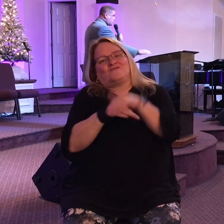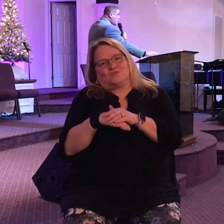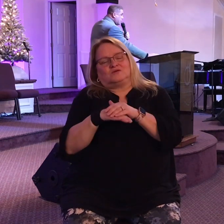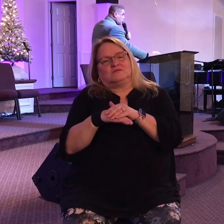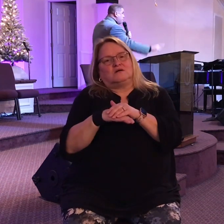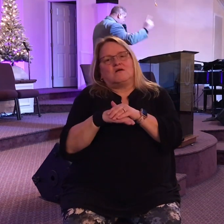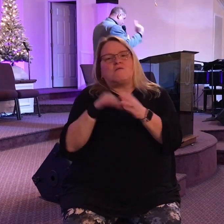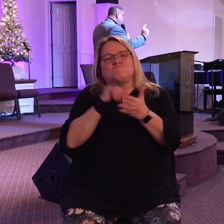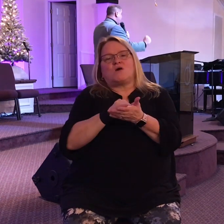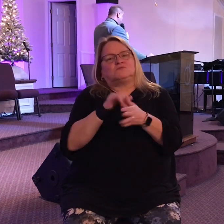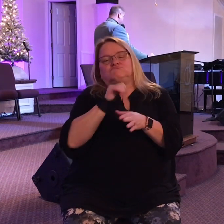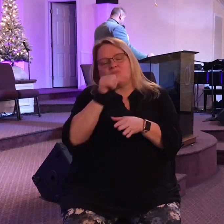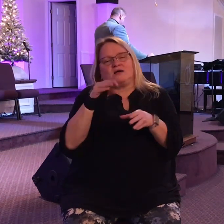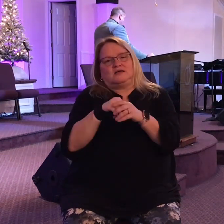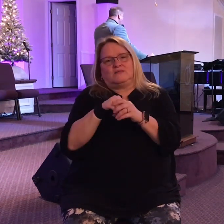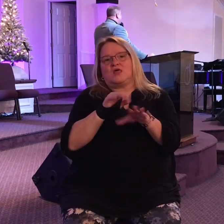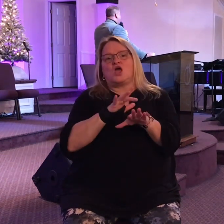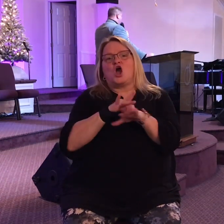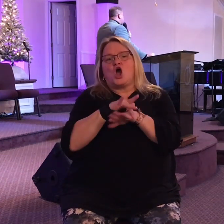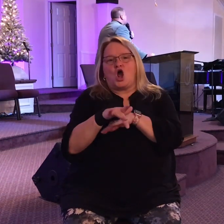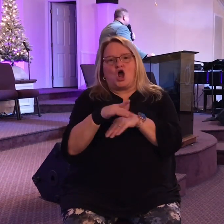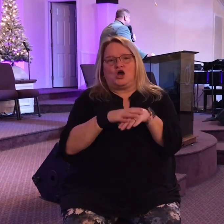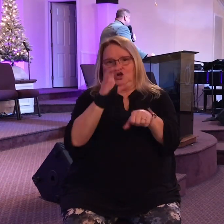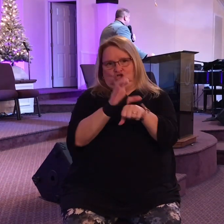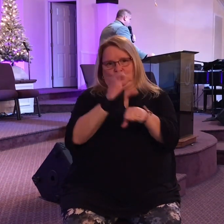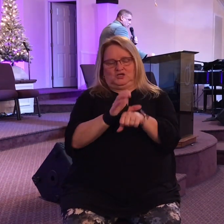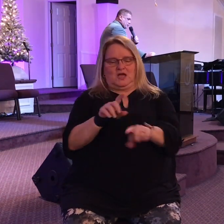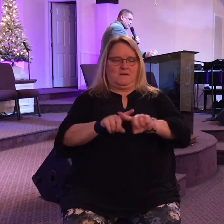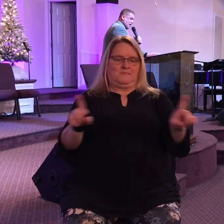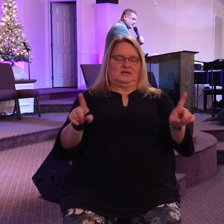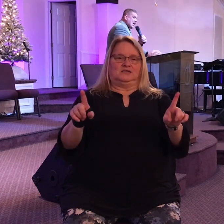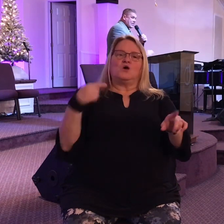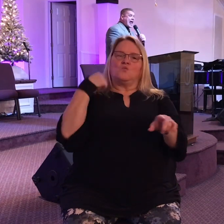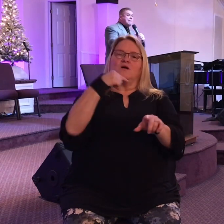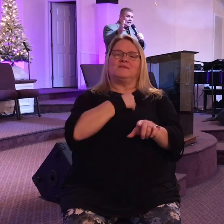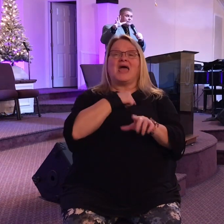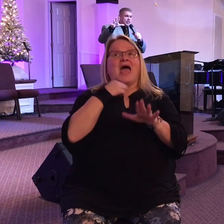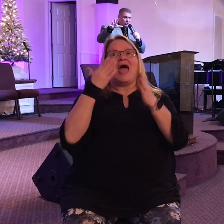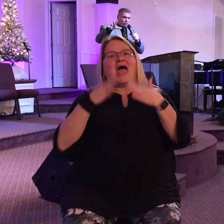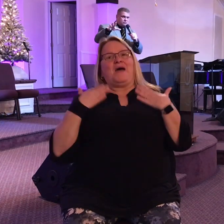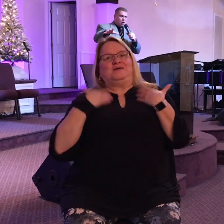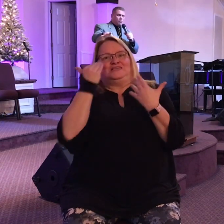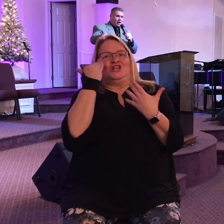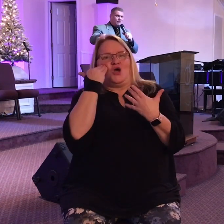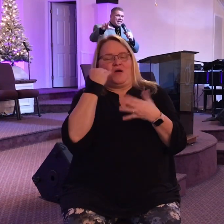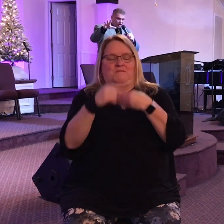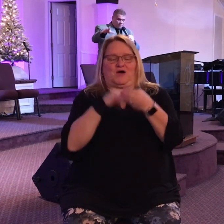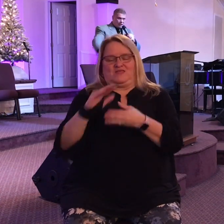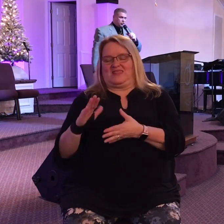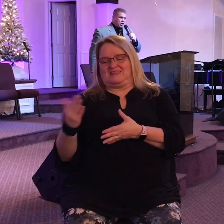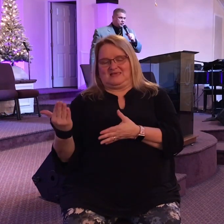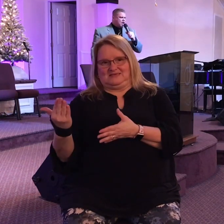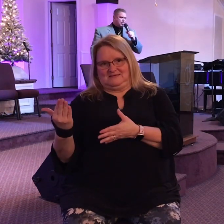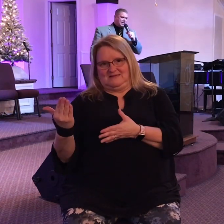early church. But you'll be thrilled to know about the presence of certain things that I believe we could use more of in